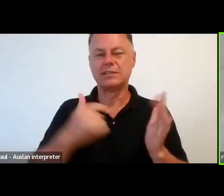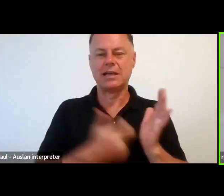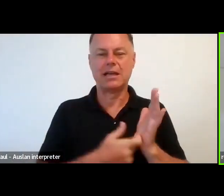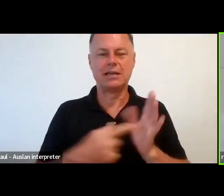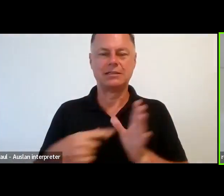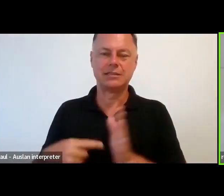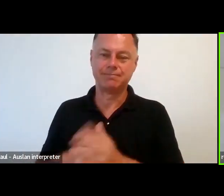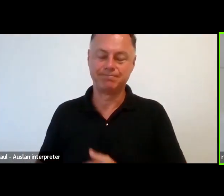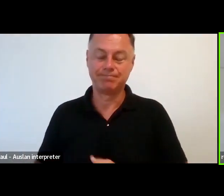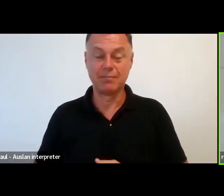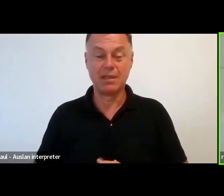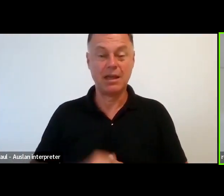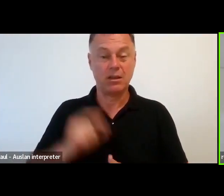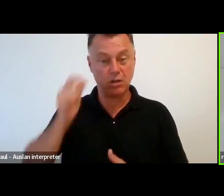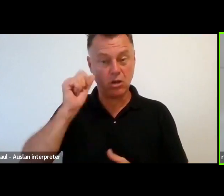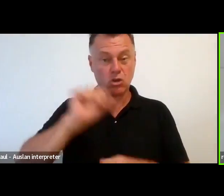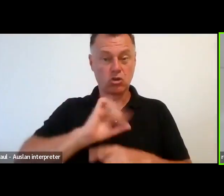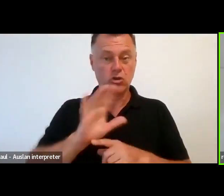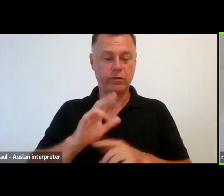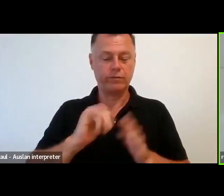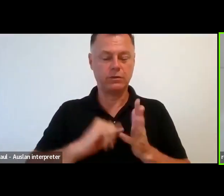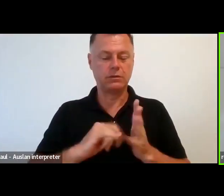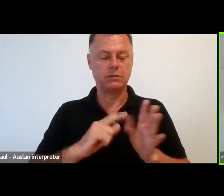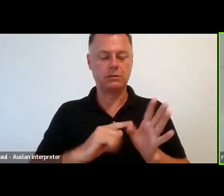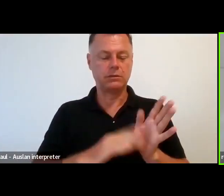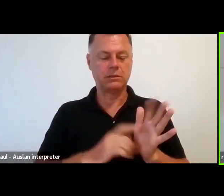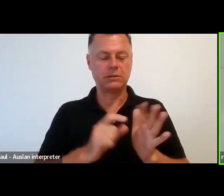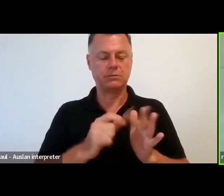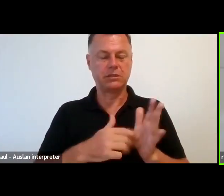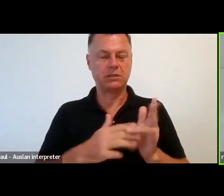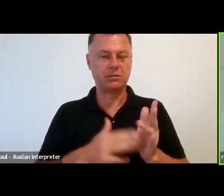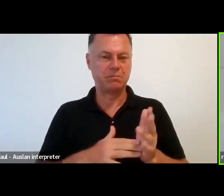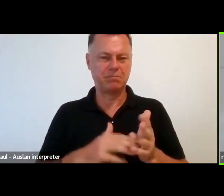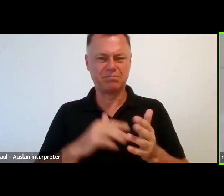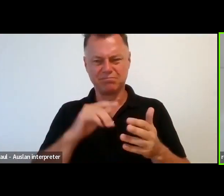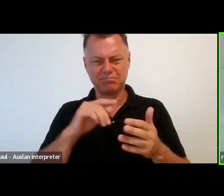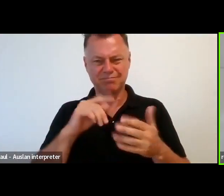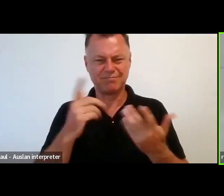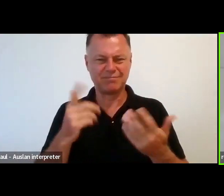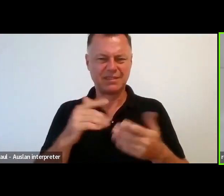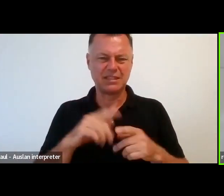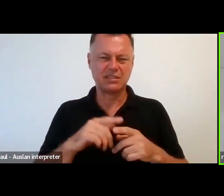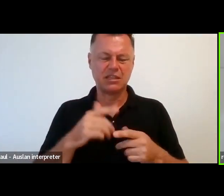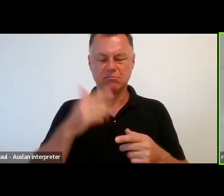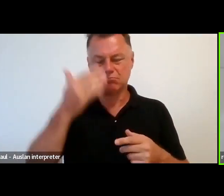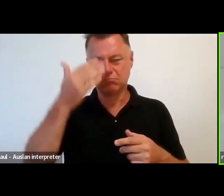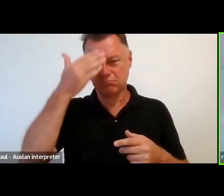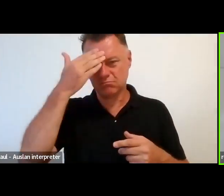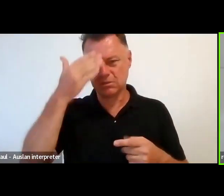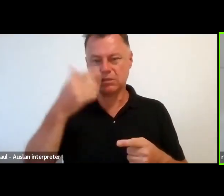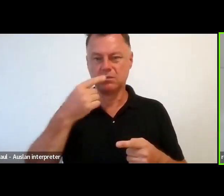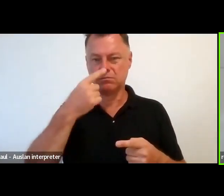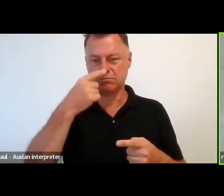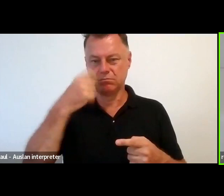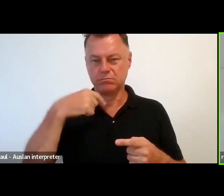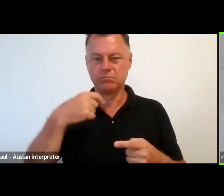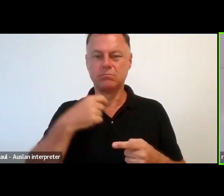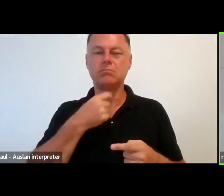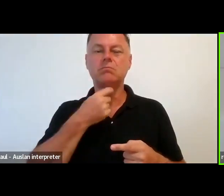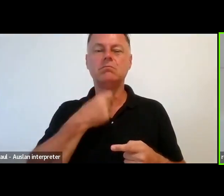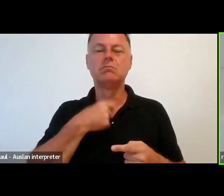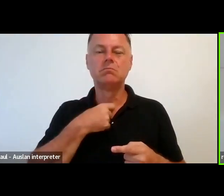of COVID, which can be quite mild, but if you actually do those and suspect you've got COVID, consider you